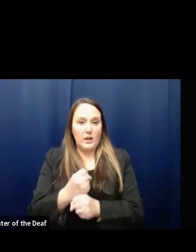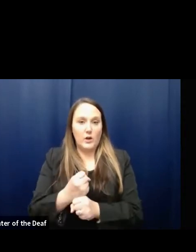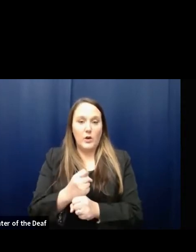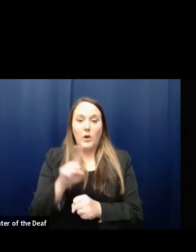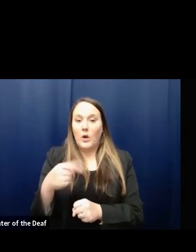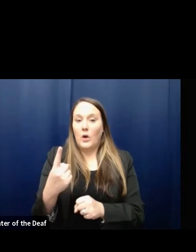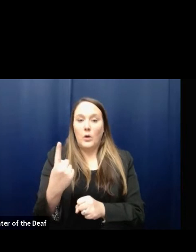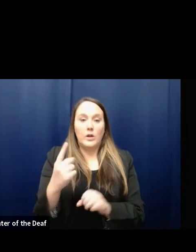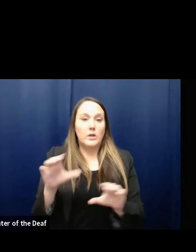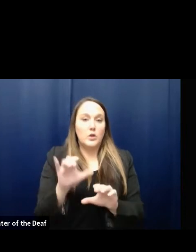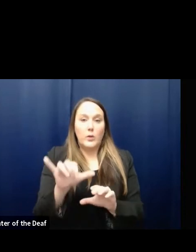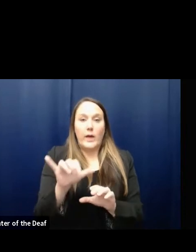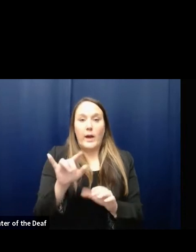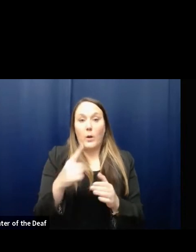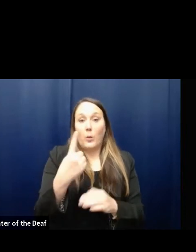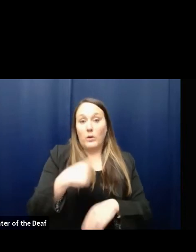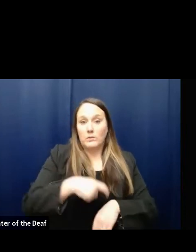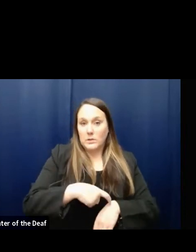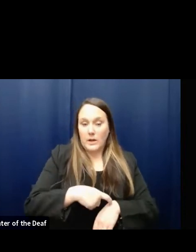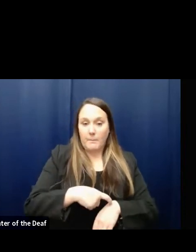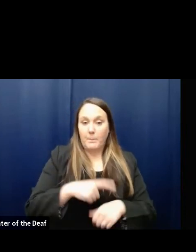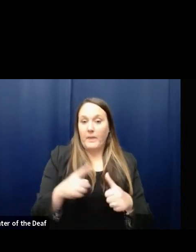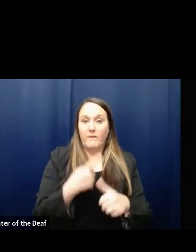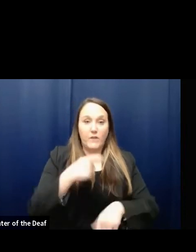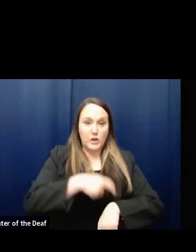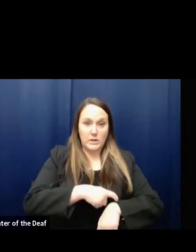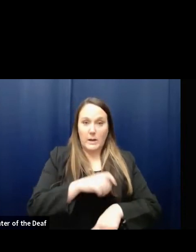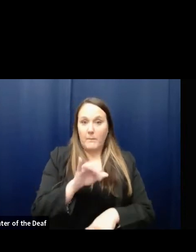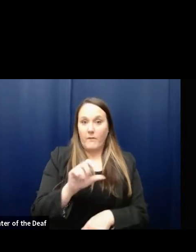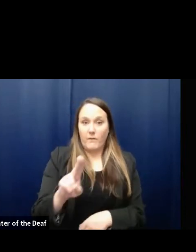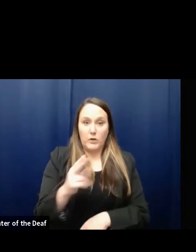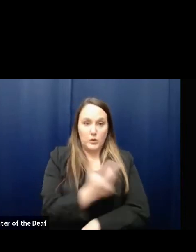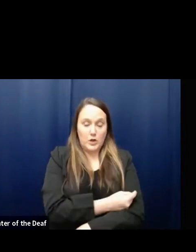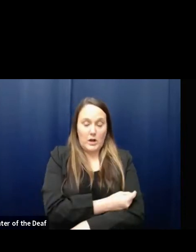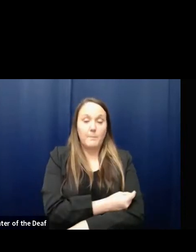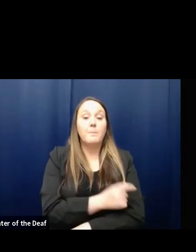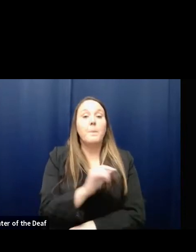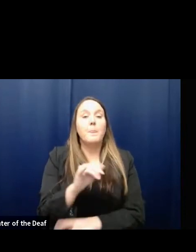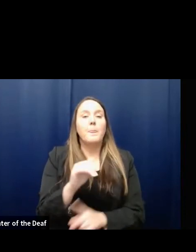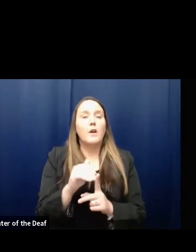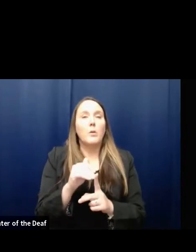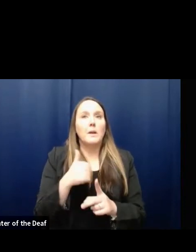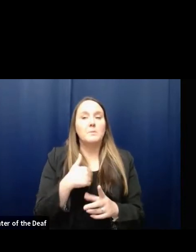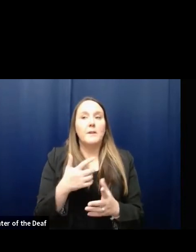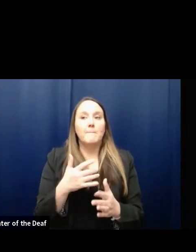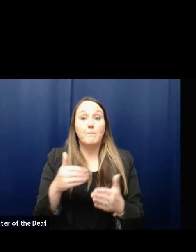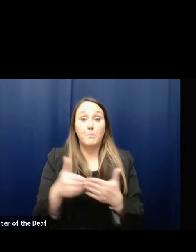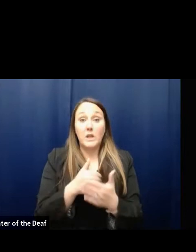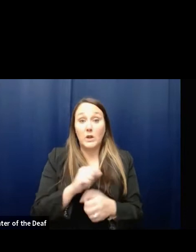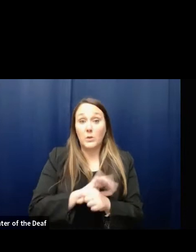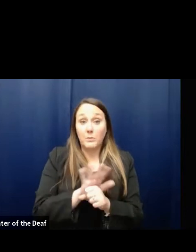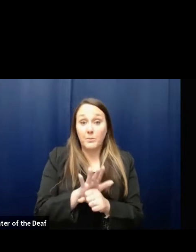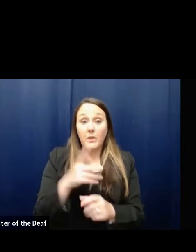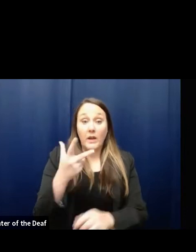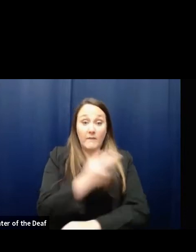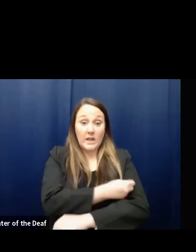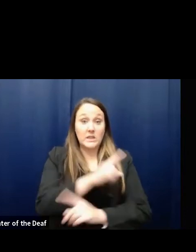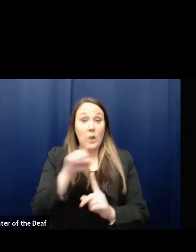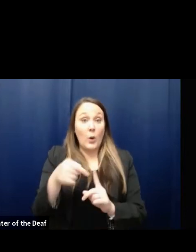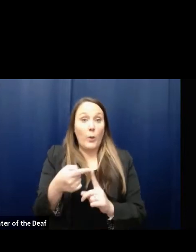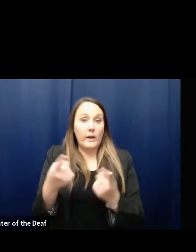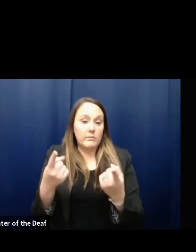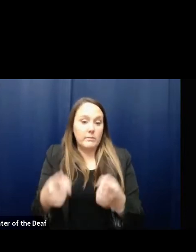in our lifetime, the first time you get a flu shot. And that reminds me, the new COVID vaccine, whenever we have